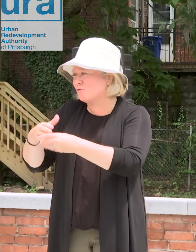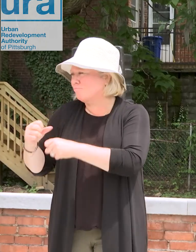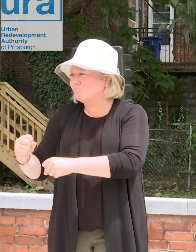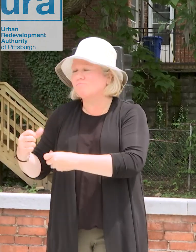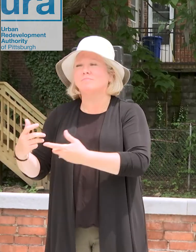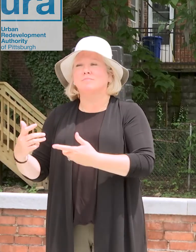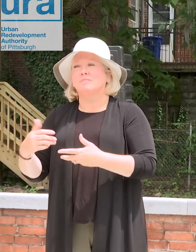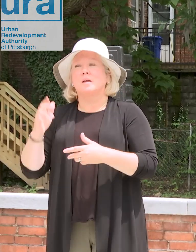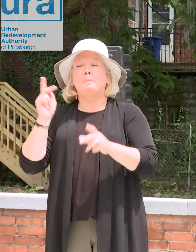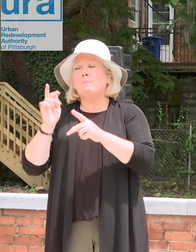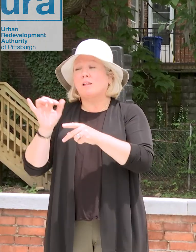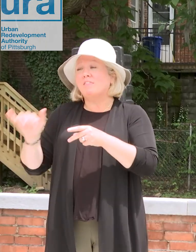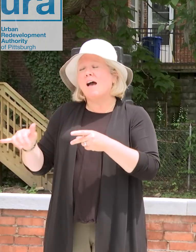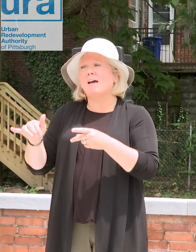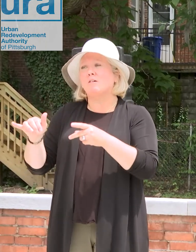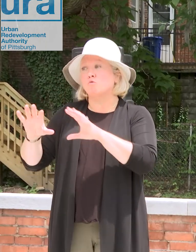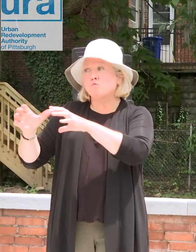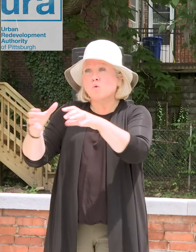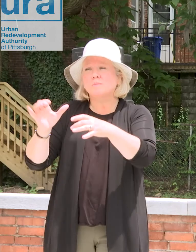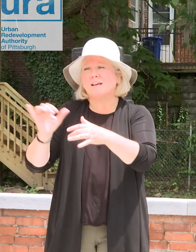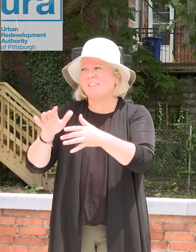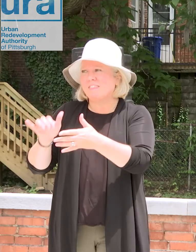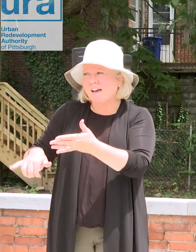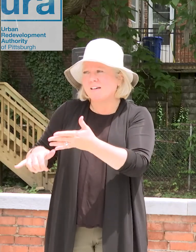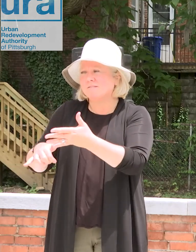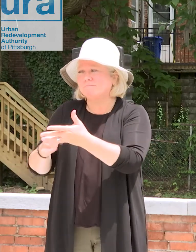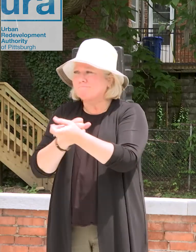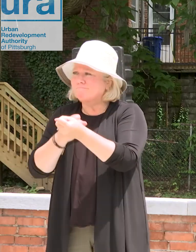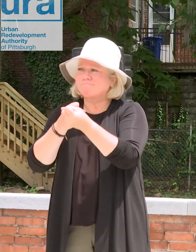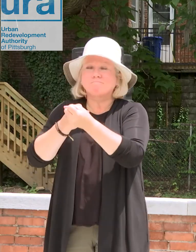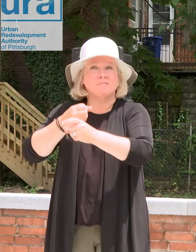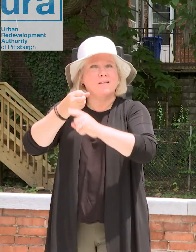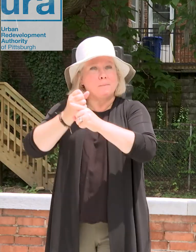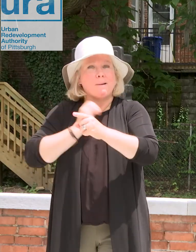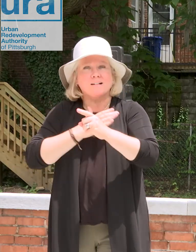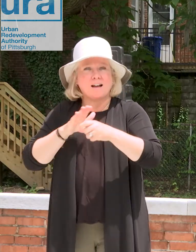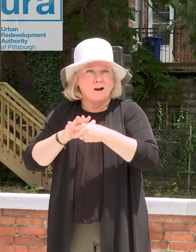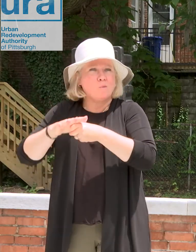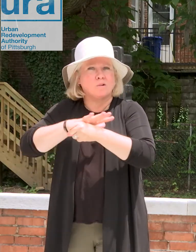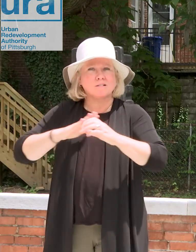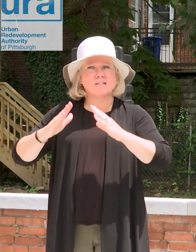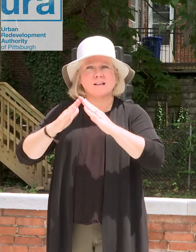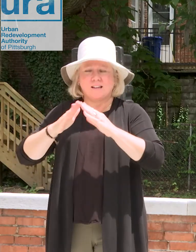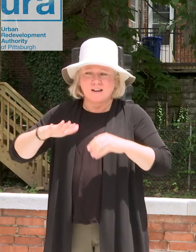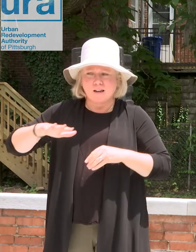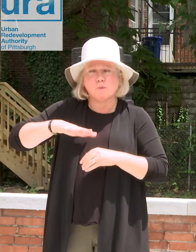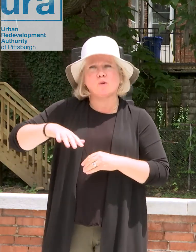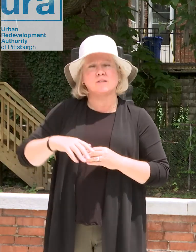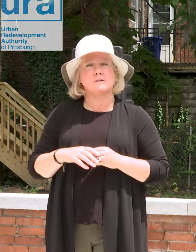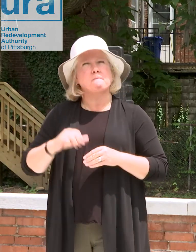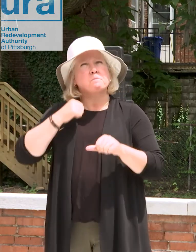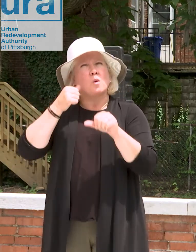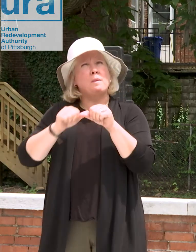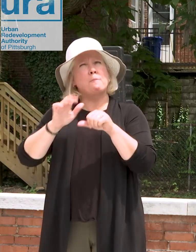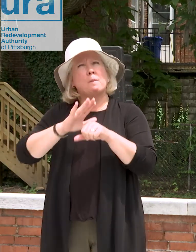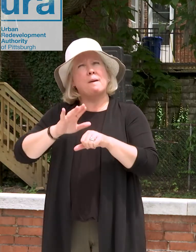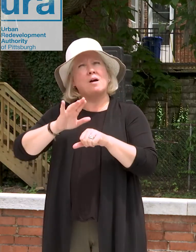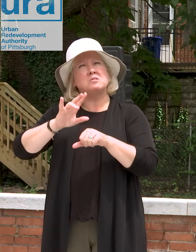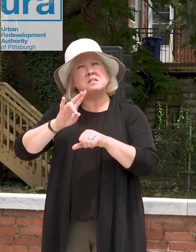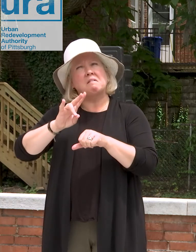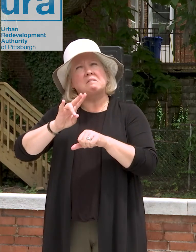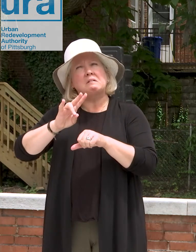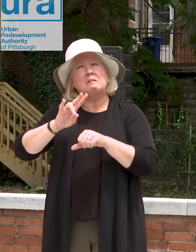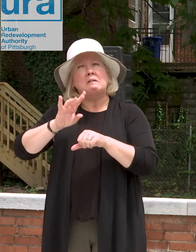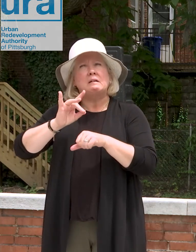and organizations like that make a difference in our neighborhoods. I can remember back some 8 years ago when the mayor first got